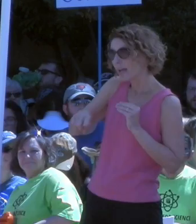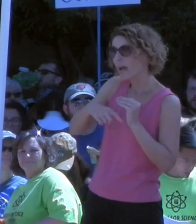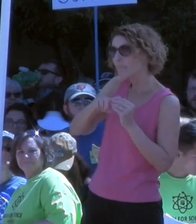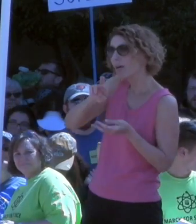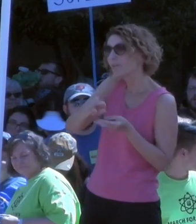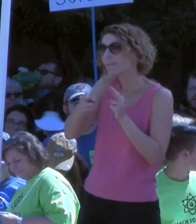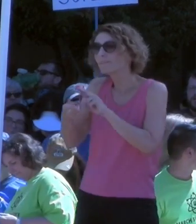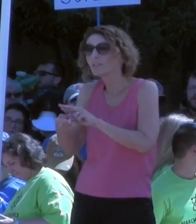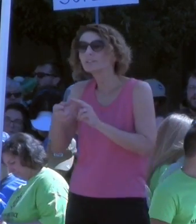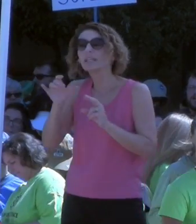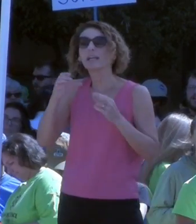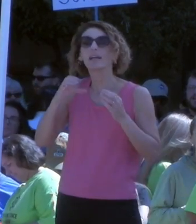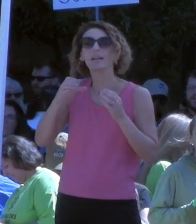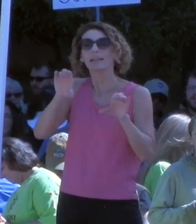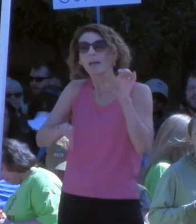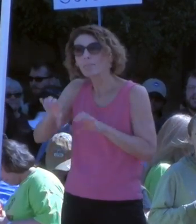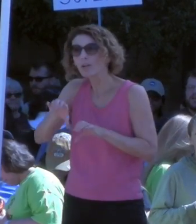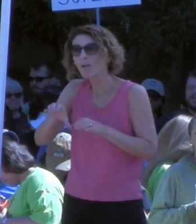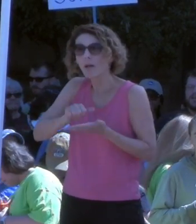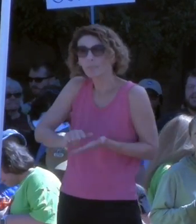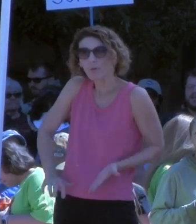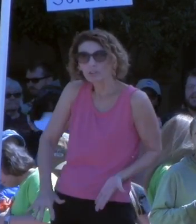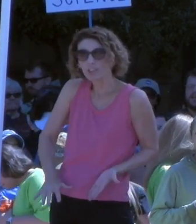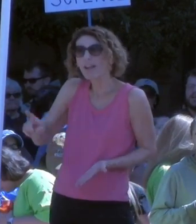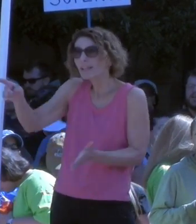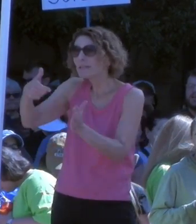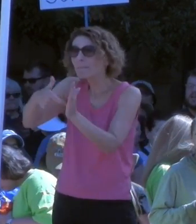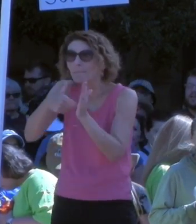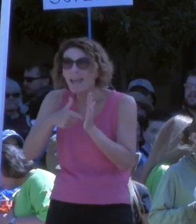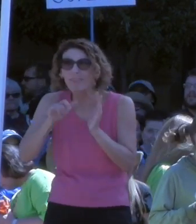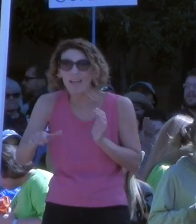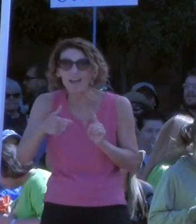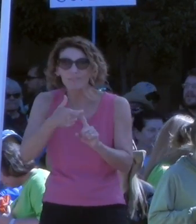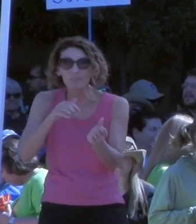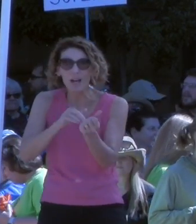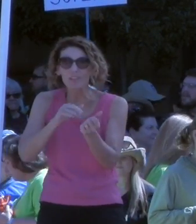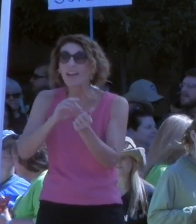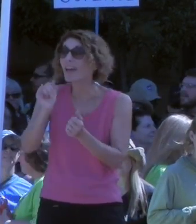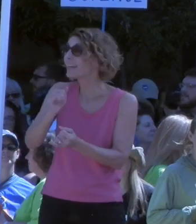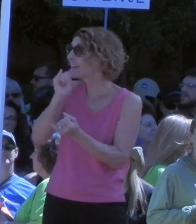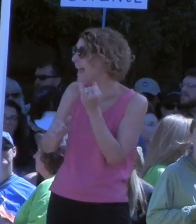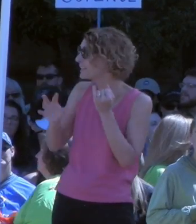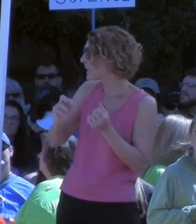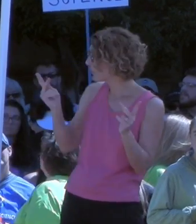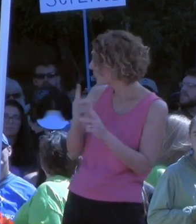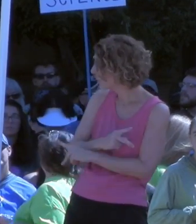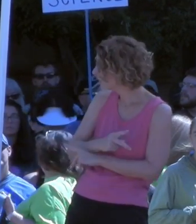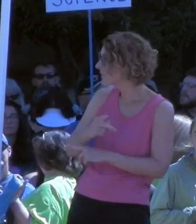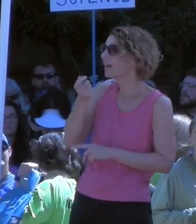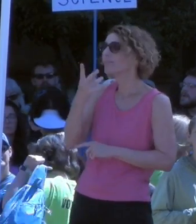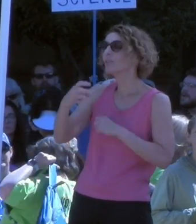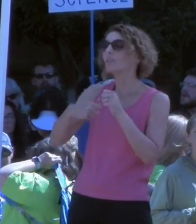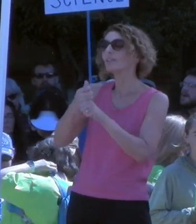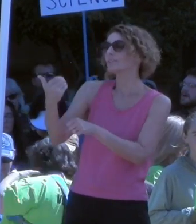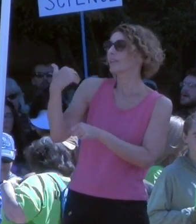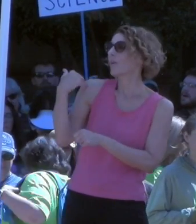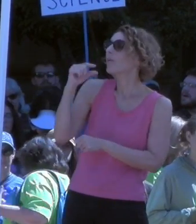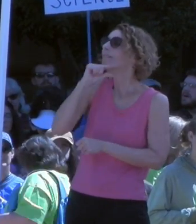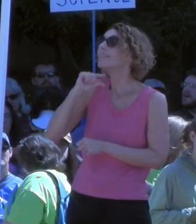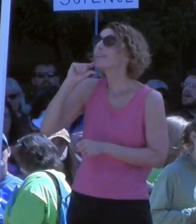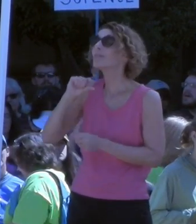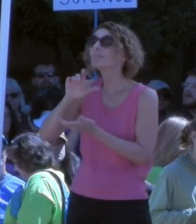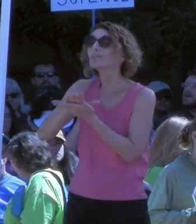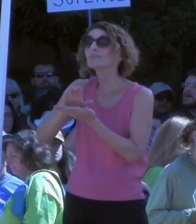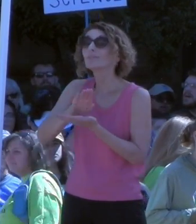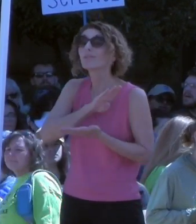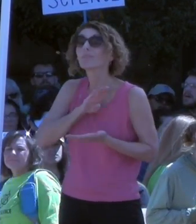reversing chemical abortion. Demanded it. And lastly, and most odiously, a few years ago, the Gilbert School